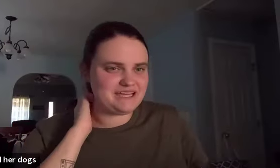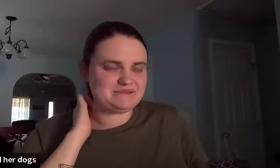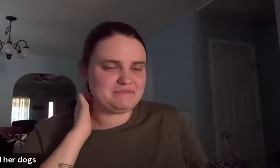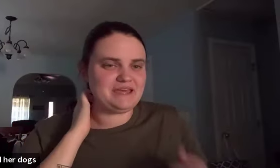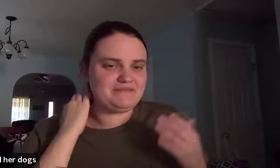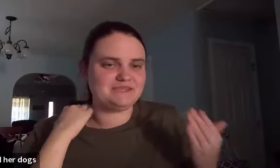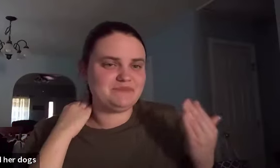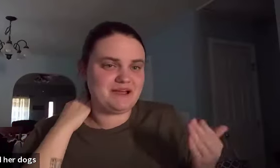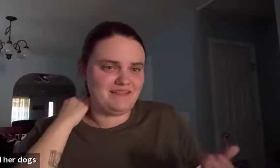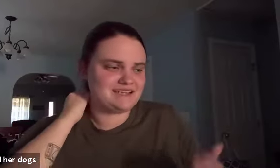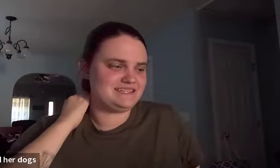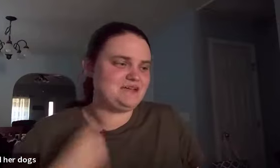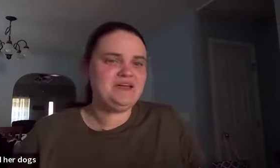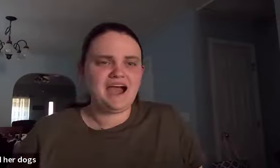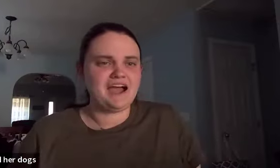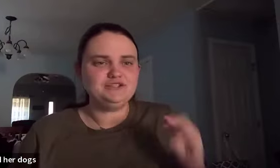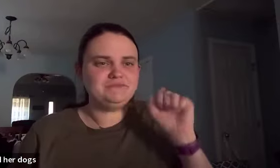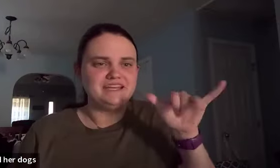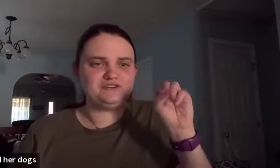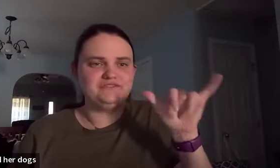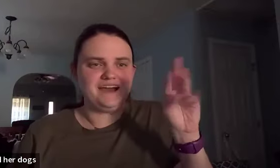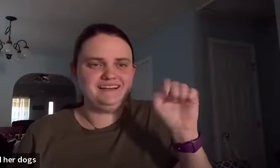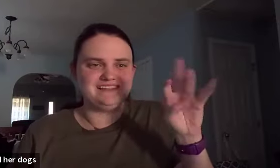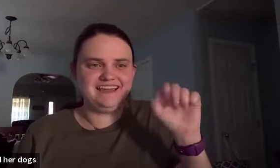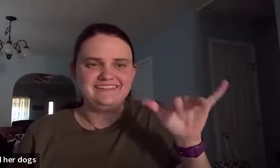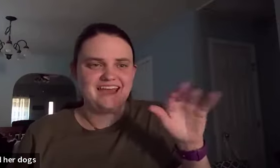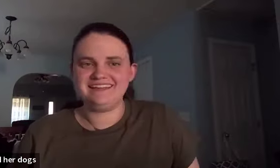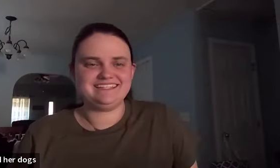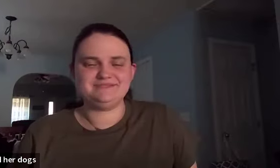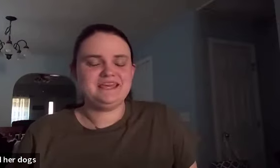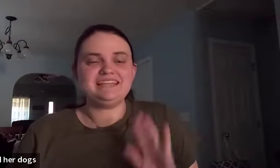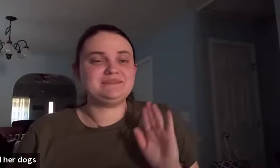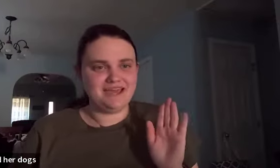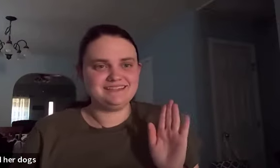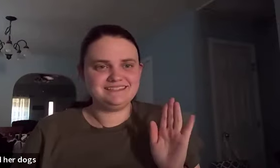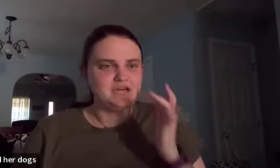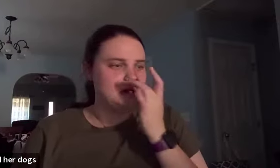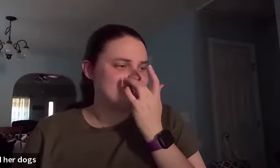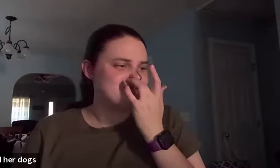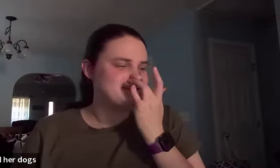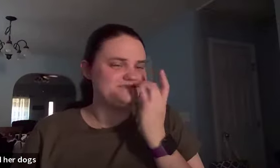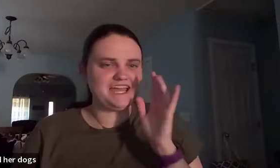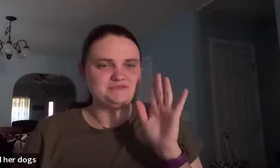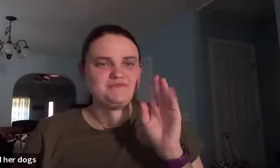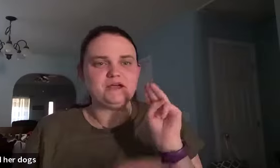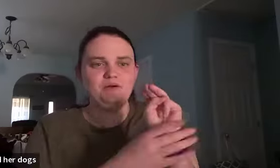because being my last name, I do May so fast like that. It's a mess. Sometimes I have to catch myself. I'm like, hold